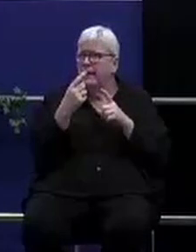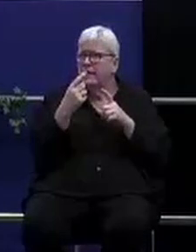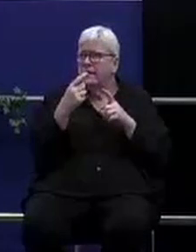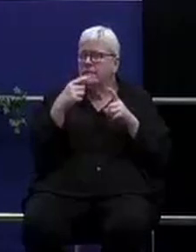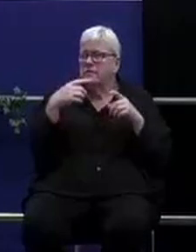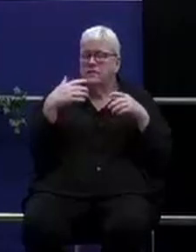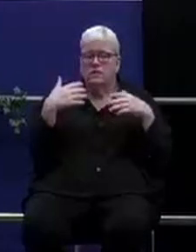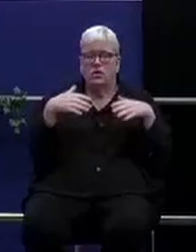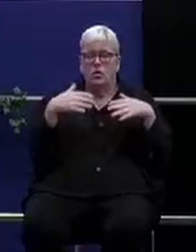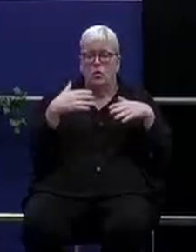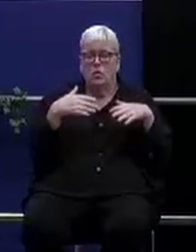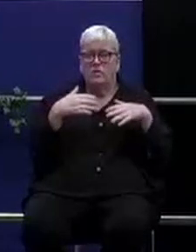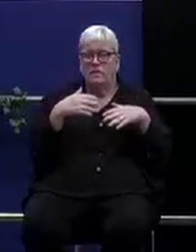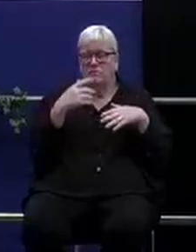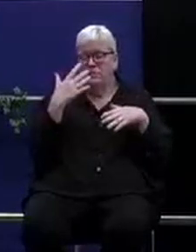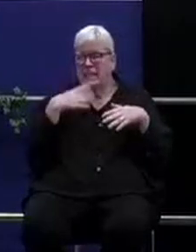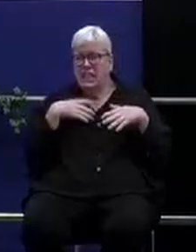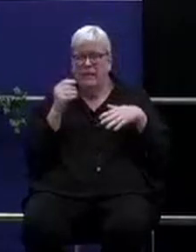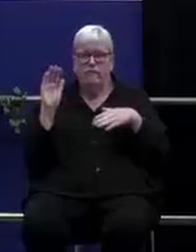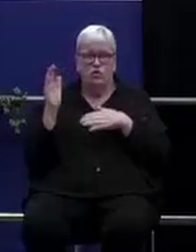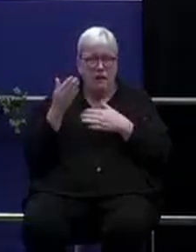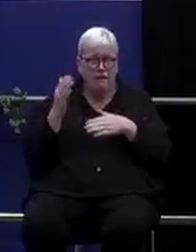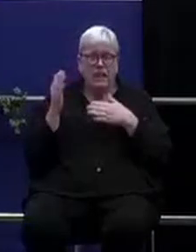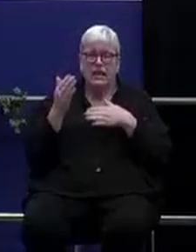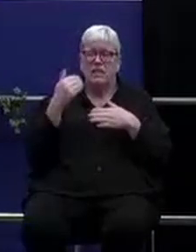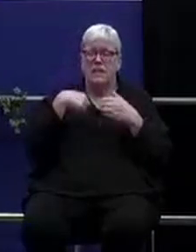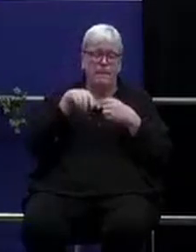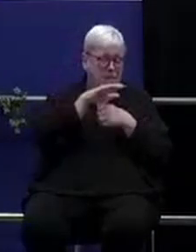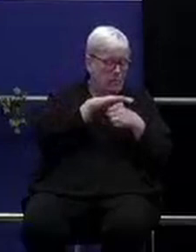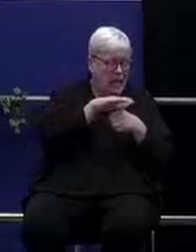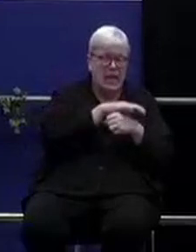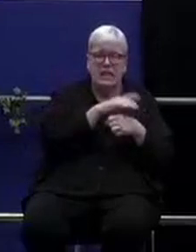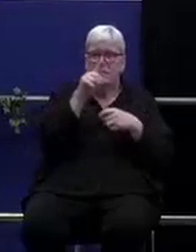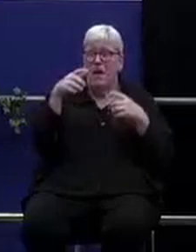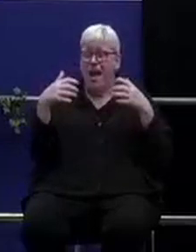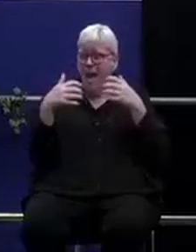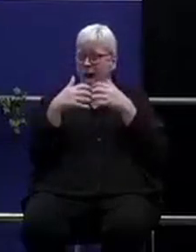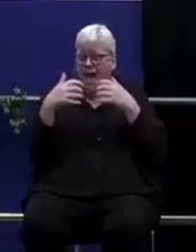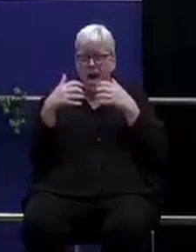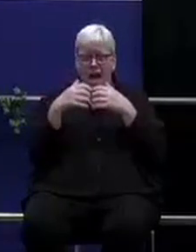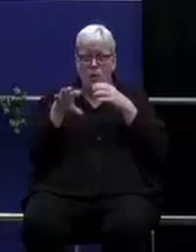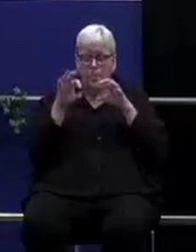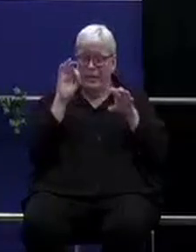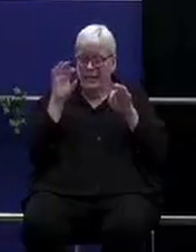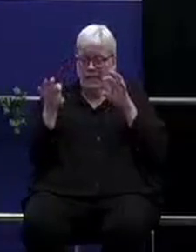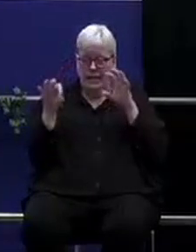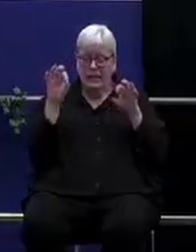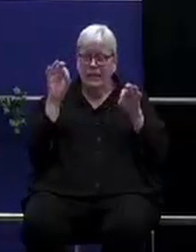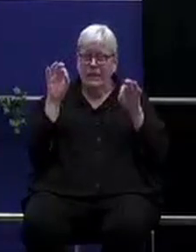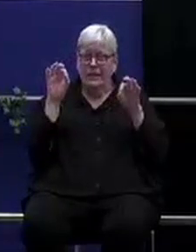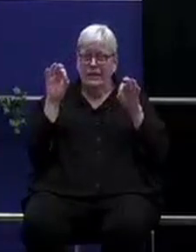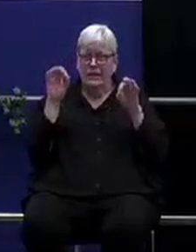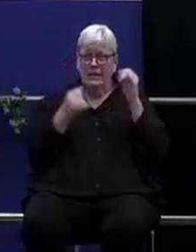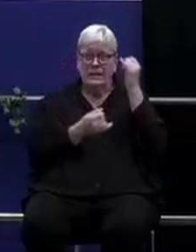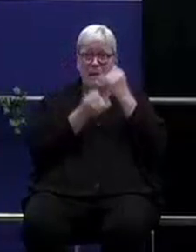for surnames in this place, but how did you go about picking surnames for